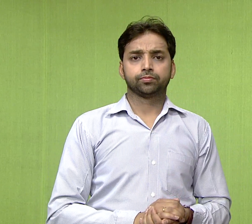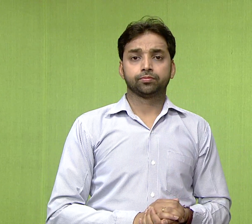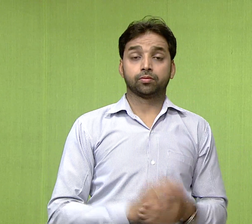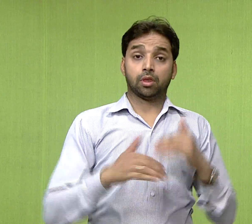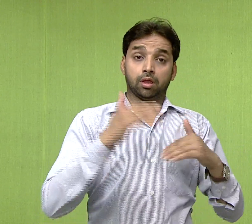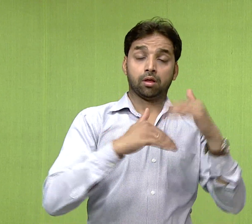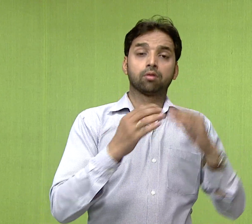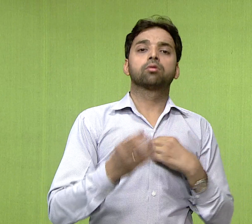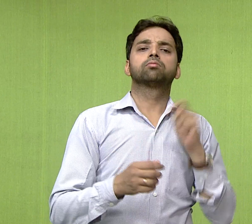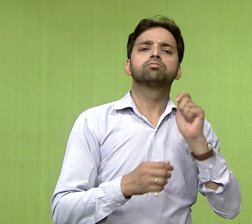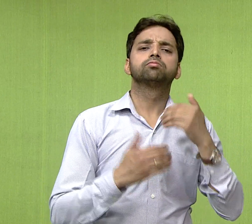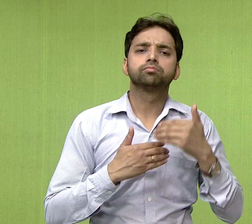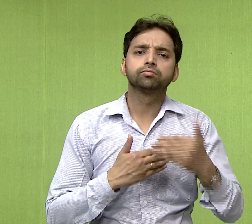that we are doing,